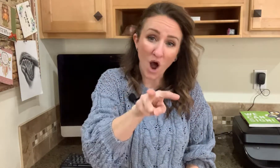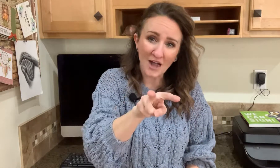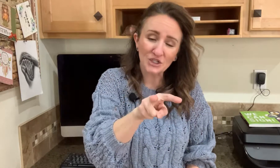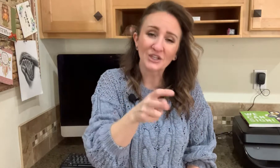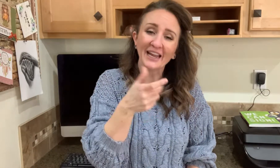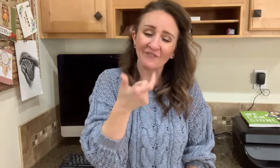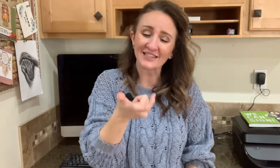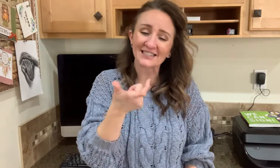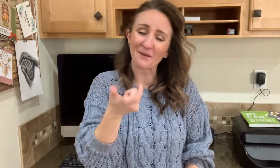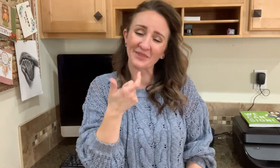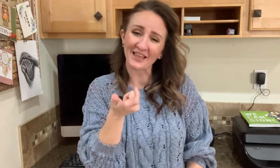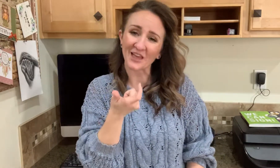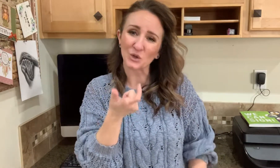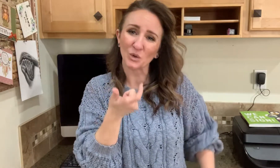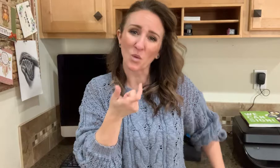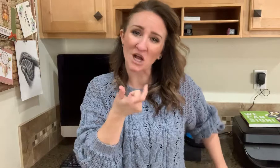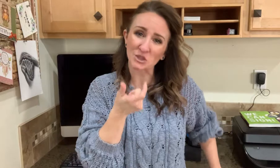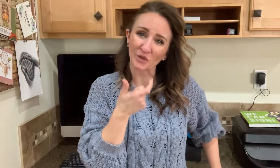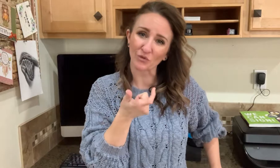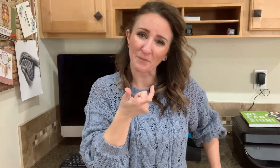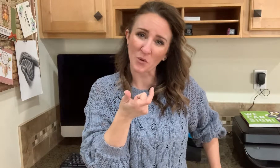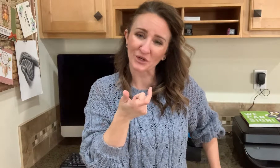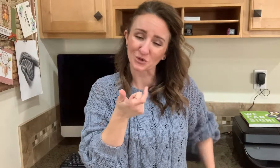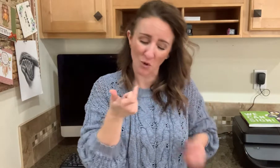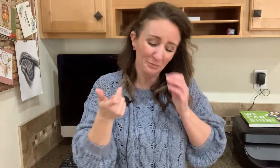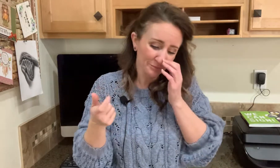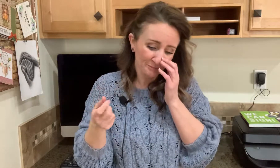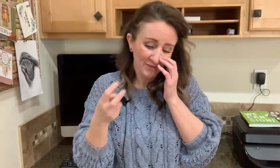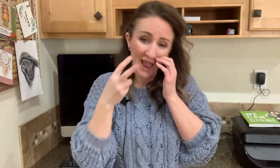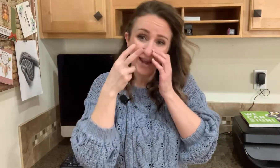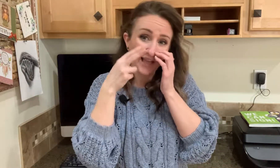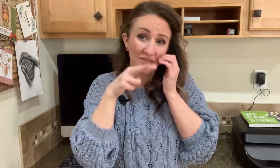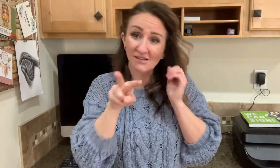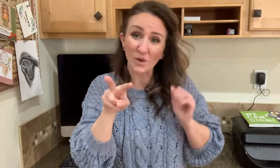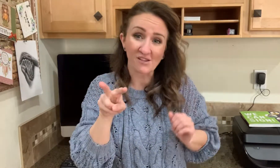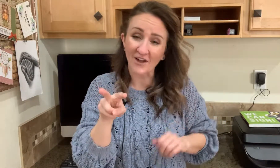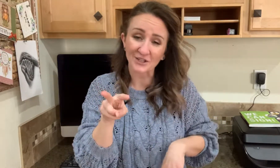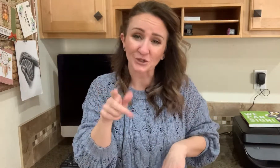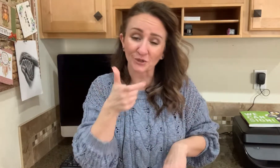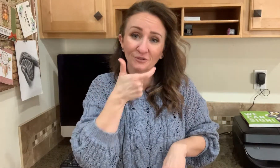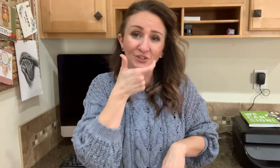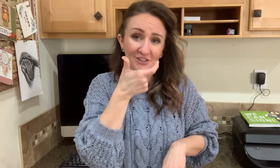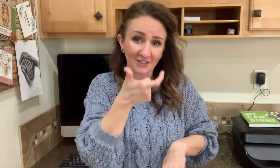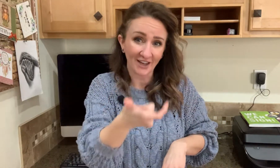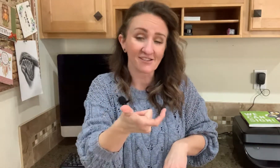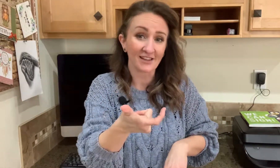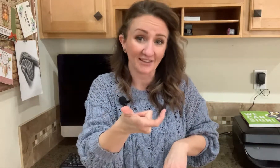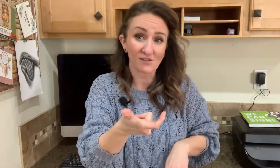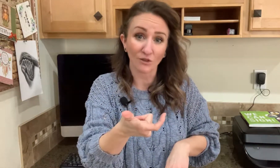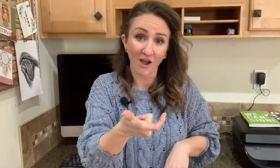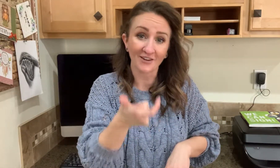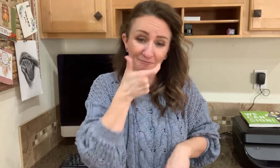watch, if it's something that you would watch with a remote control. And again, this way is fine too. Just, I see this a lot